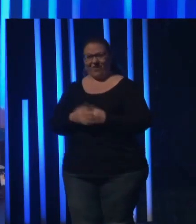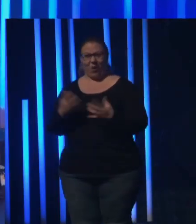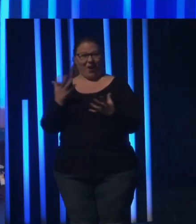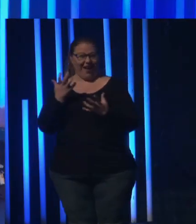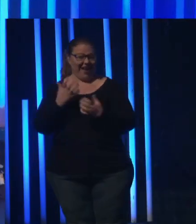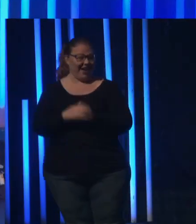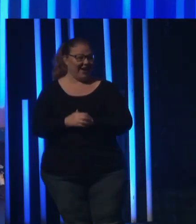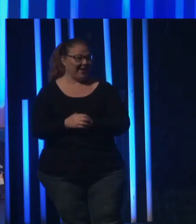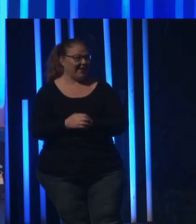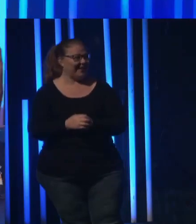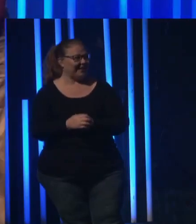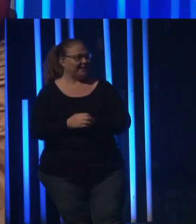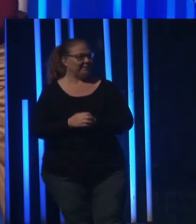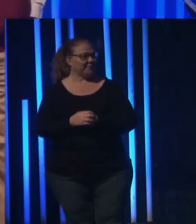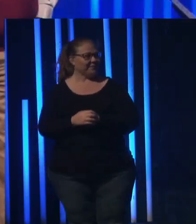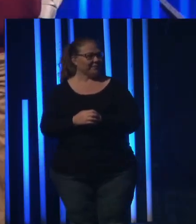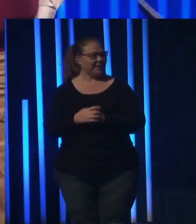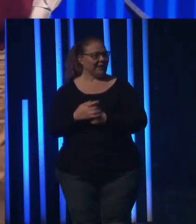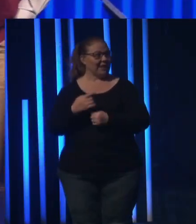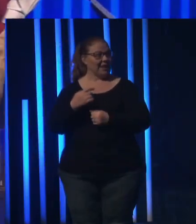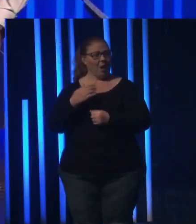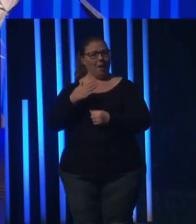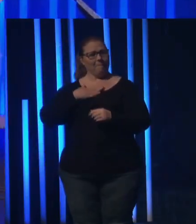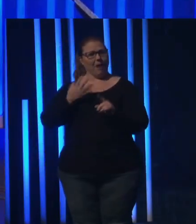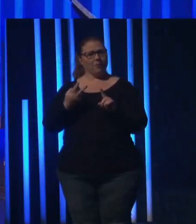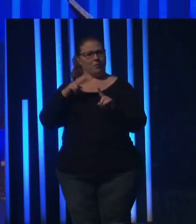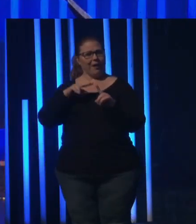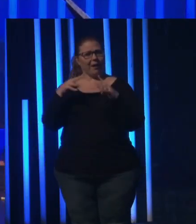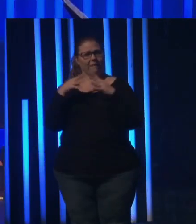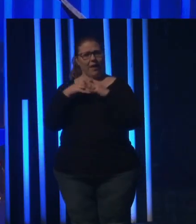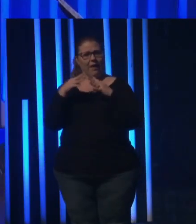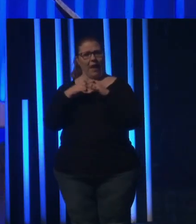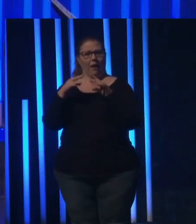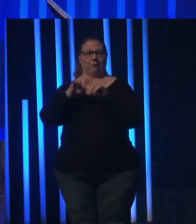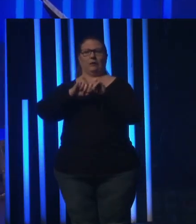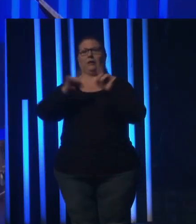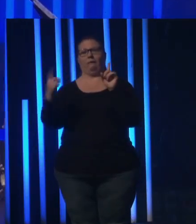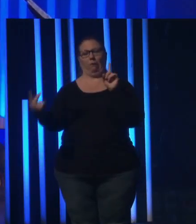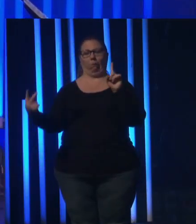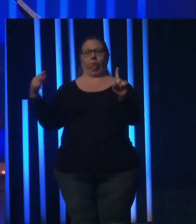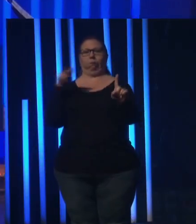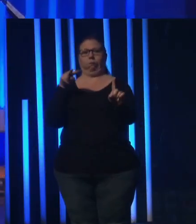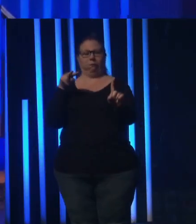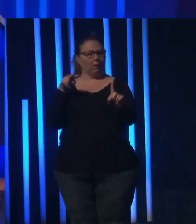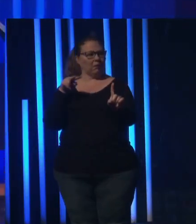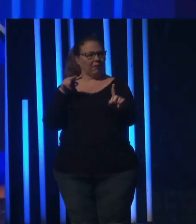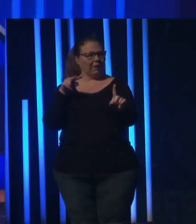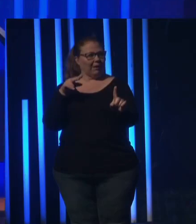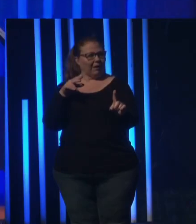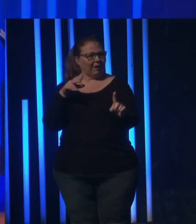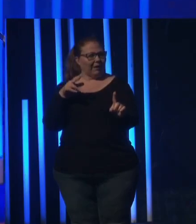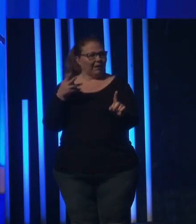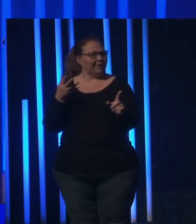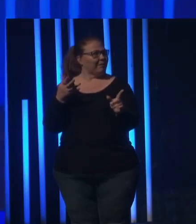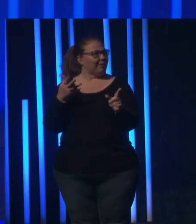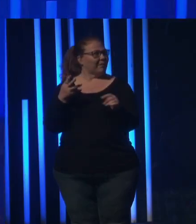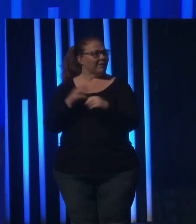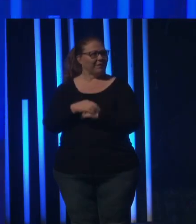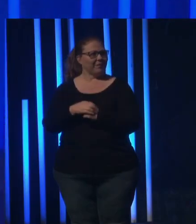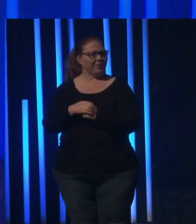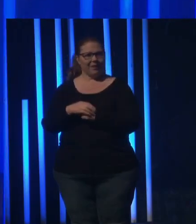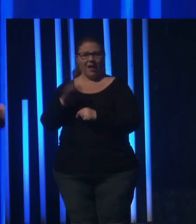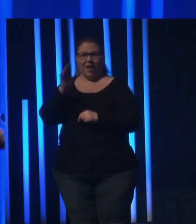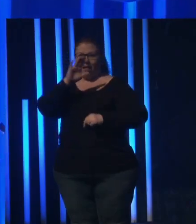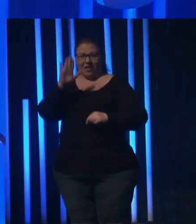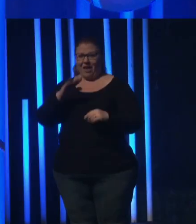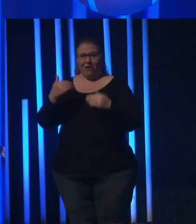Yeah. Wow. Now, I look at the game today from a totally different perspective. There's never been two